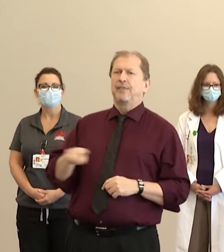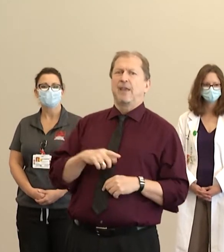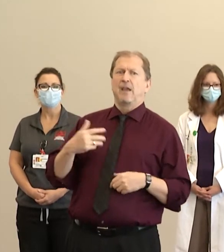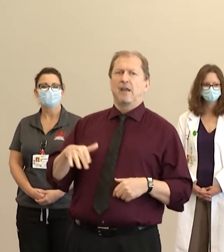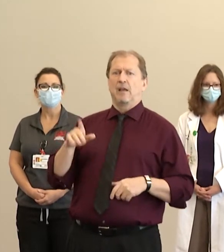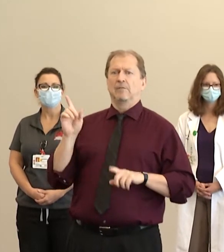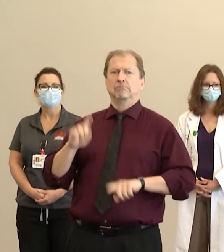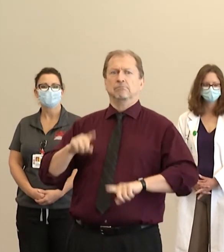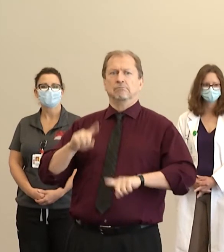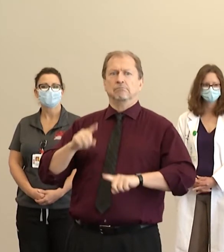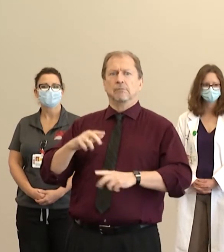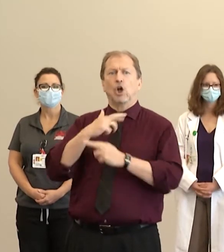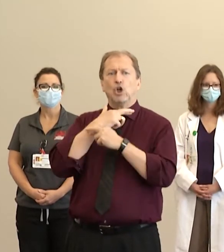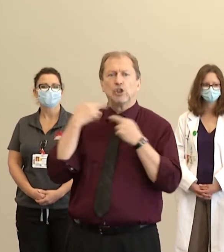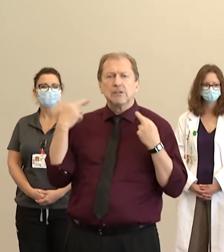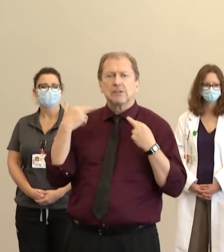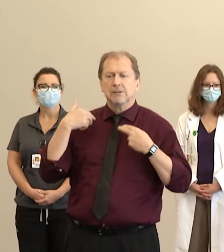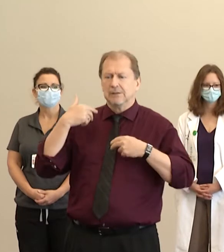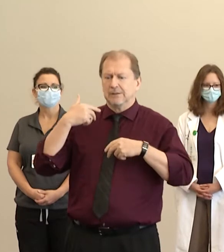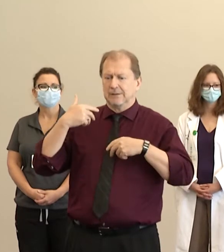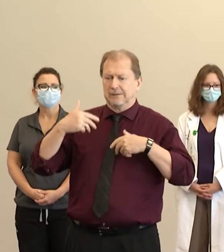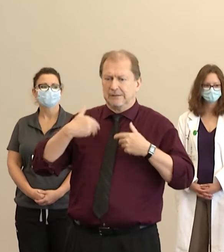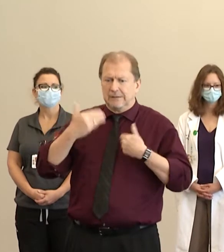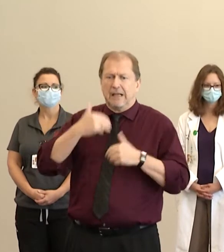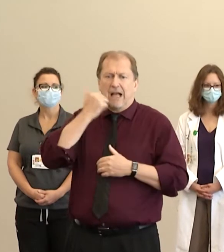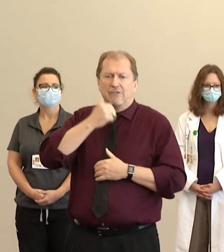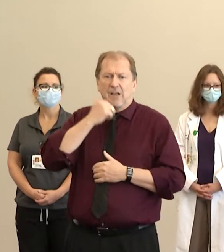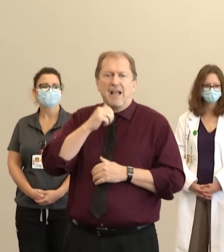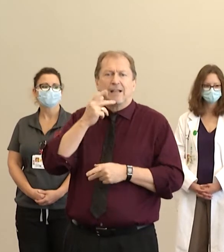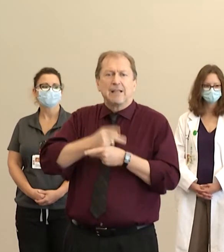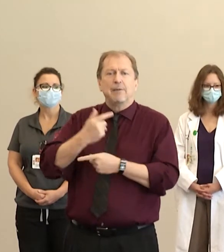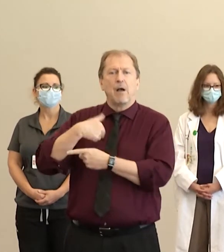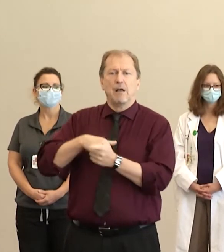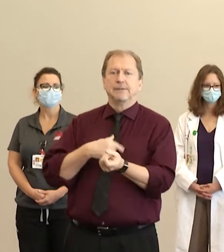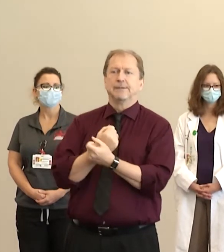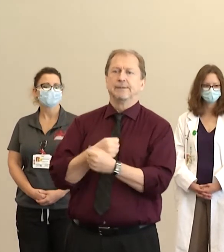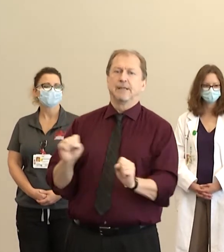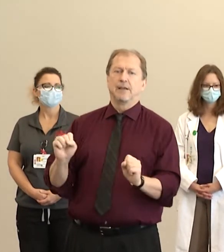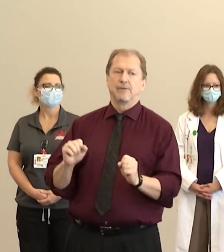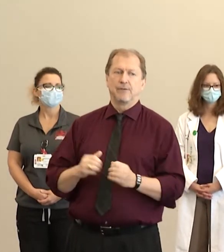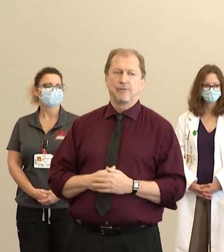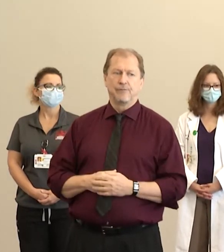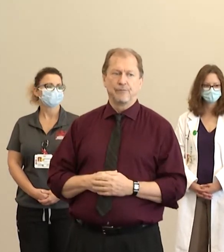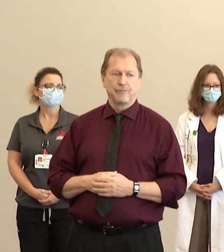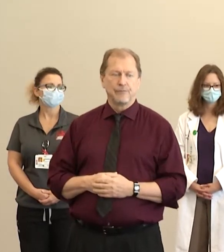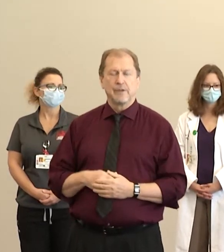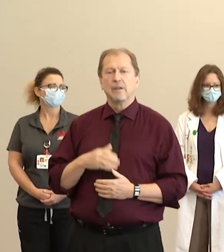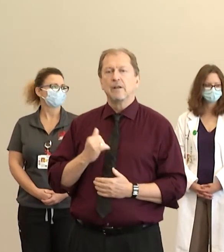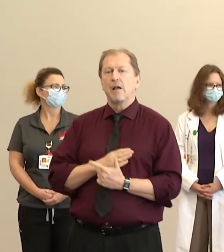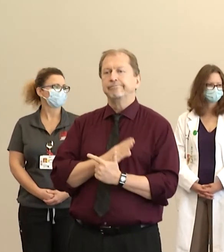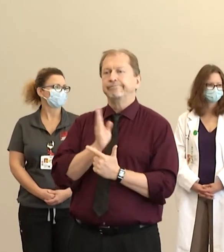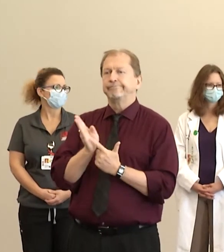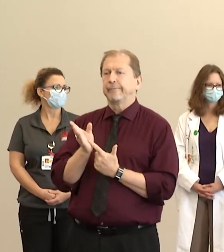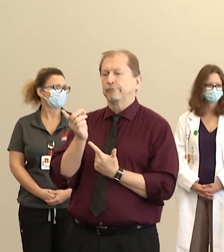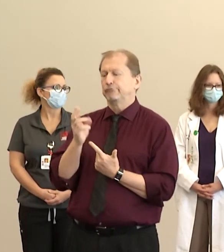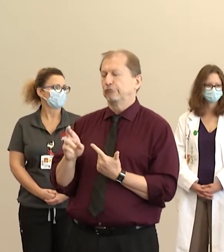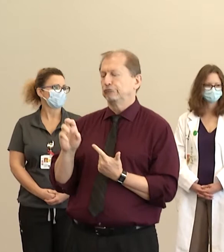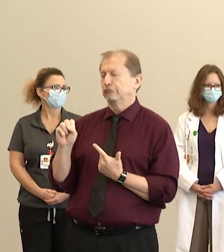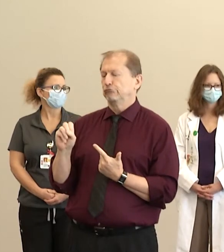to keep our communities safe and healthy. Now, I'd like to bring up Dr. Surgill.